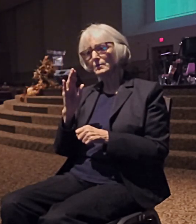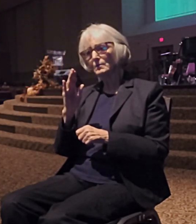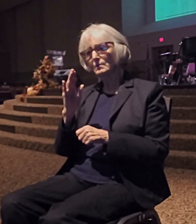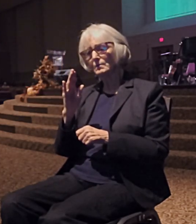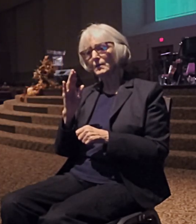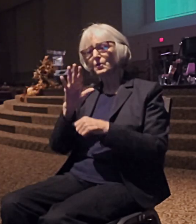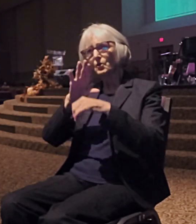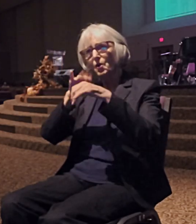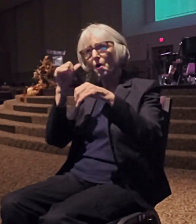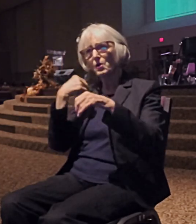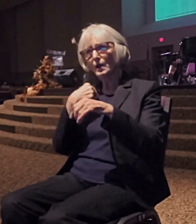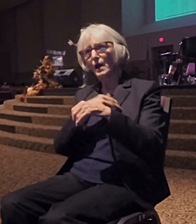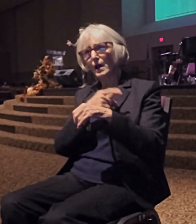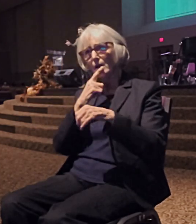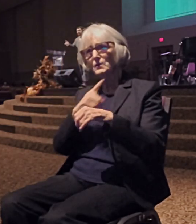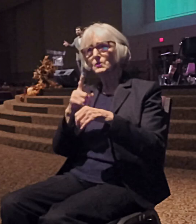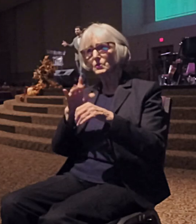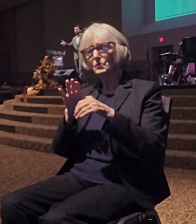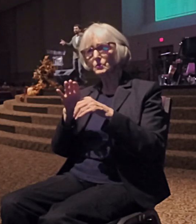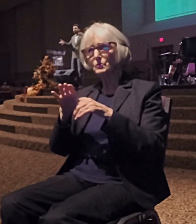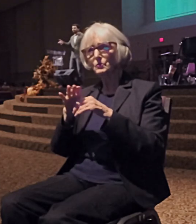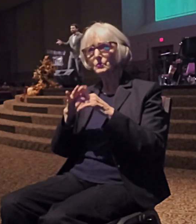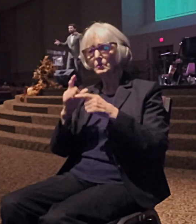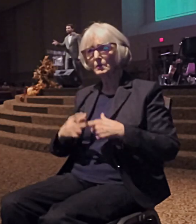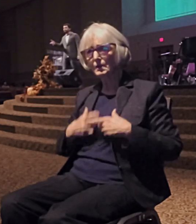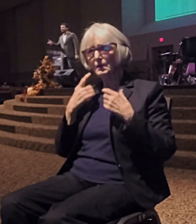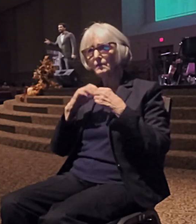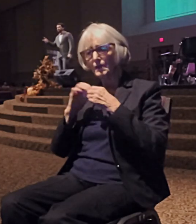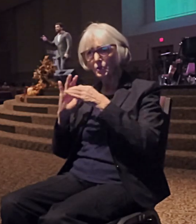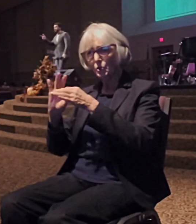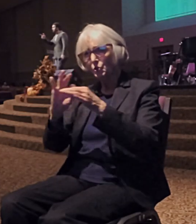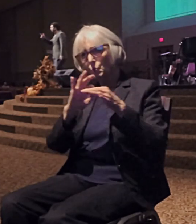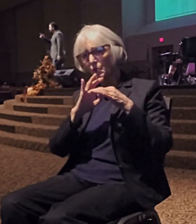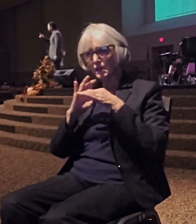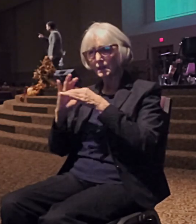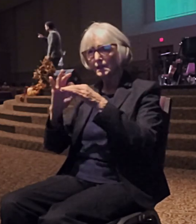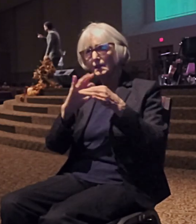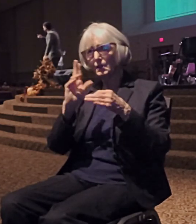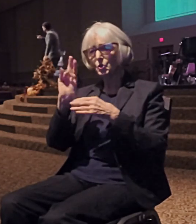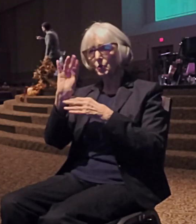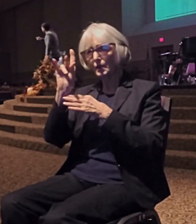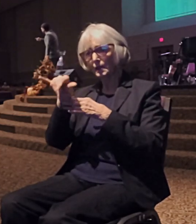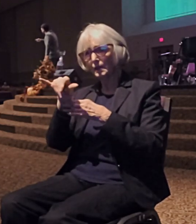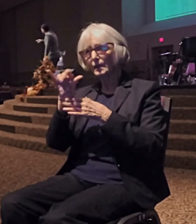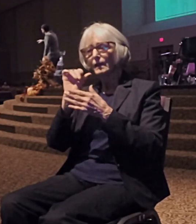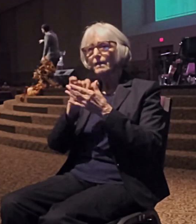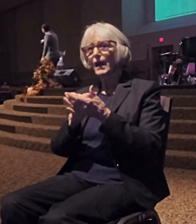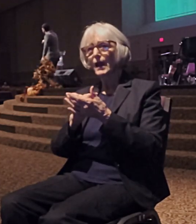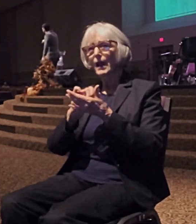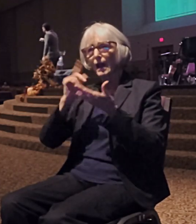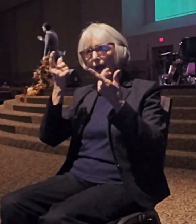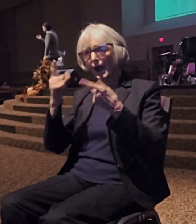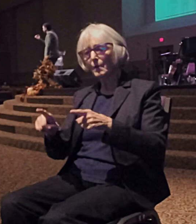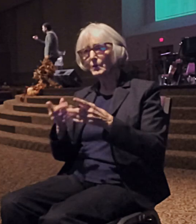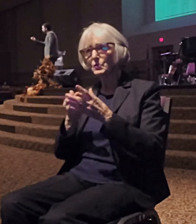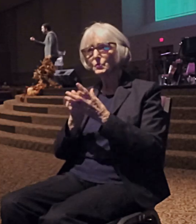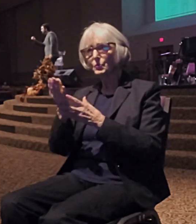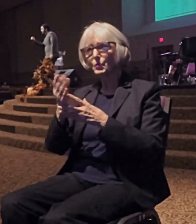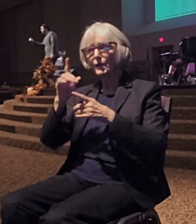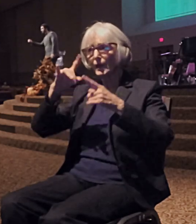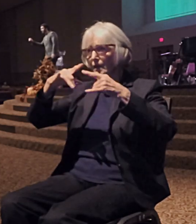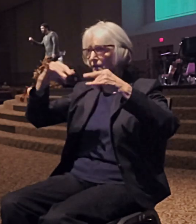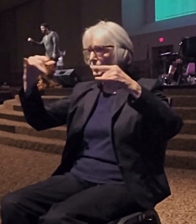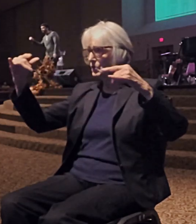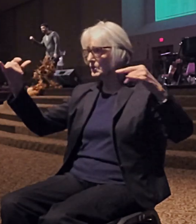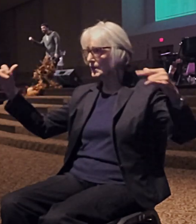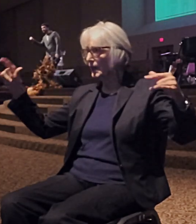has called us to walk in unity. It is a unity which is brought about through the diversity of the body He